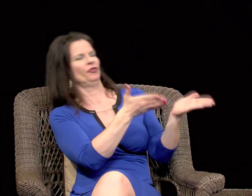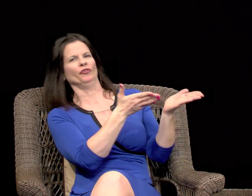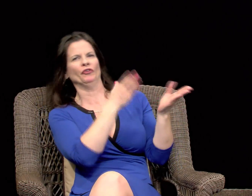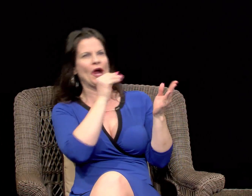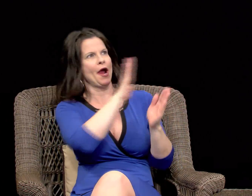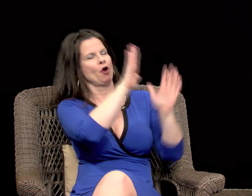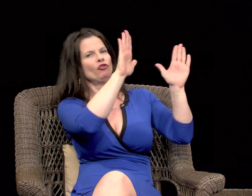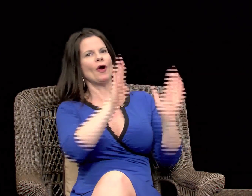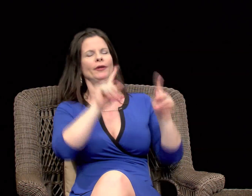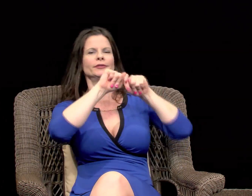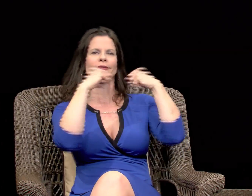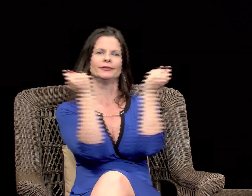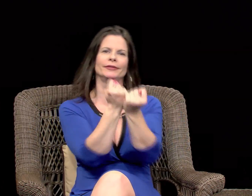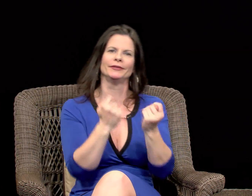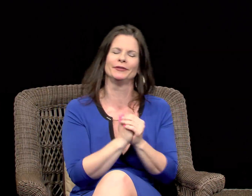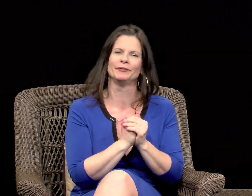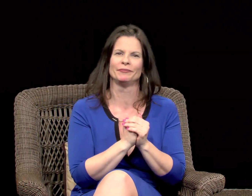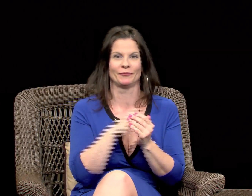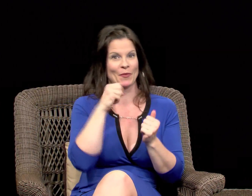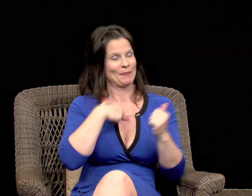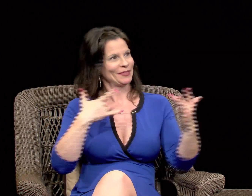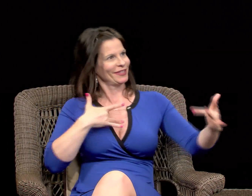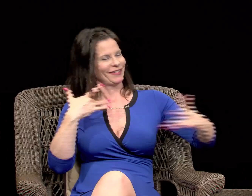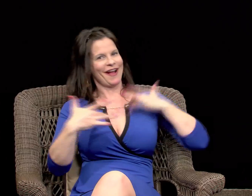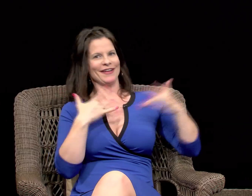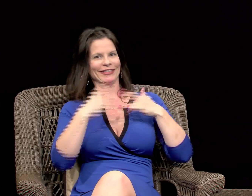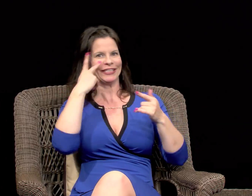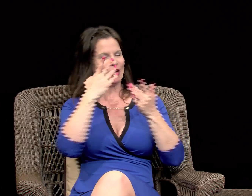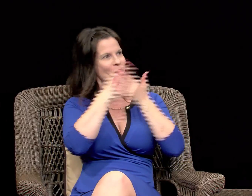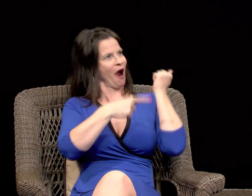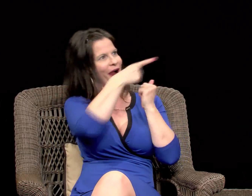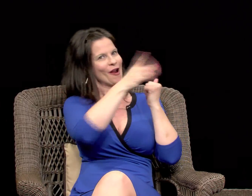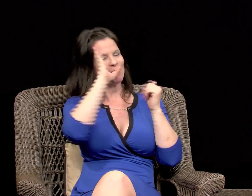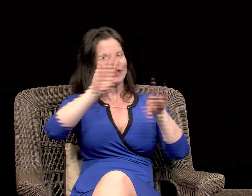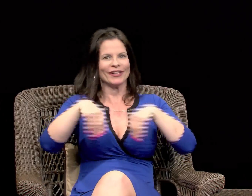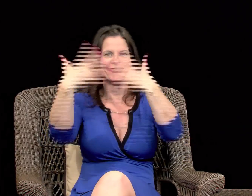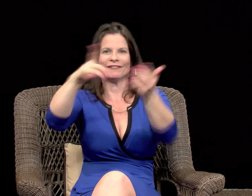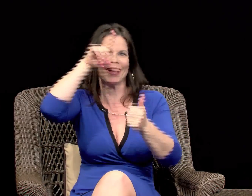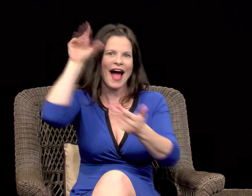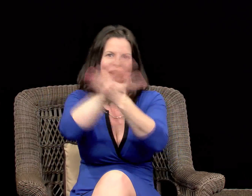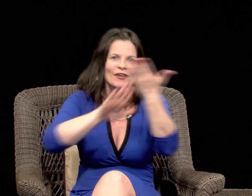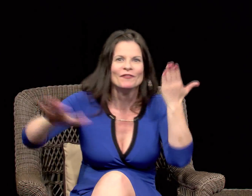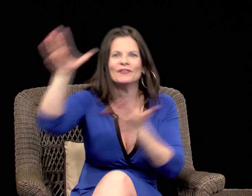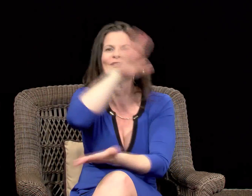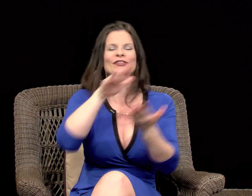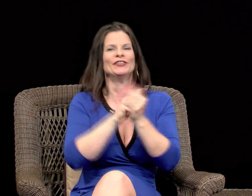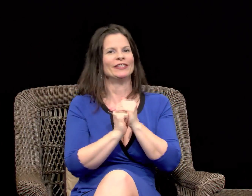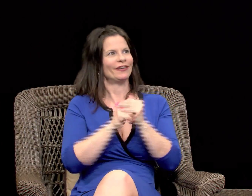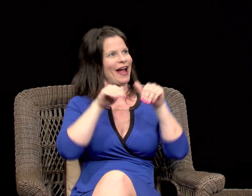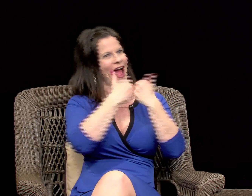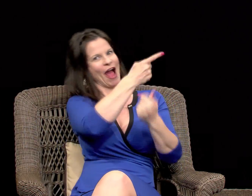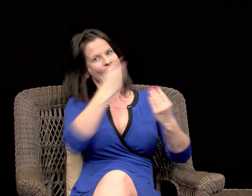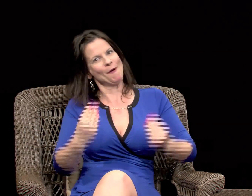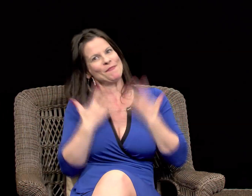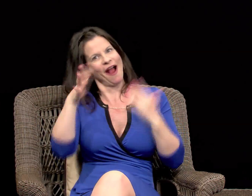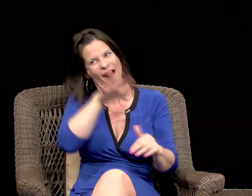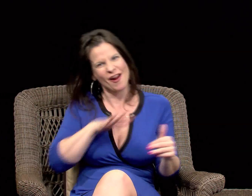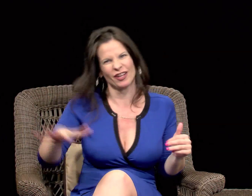Gallaudet University will take off because of her and her team. I'm very excited to see what she can provide for the